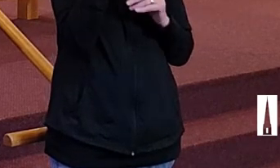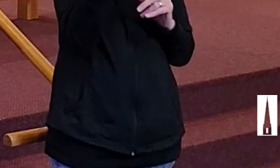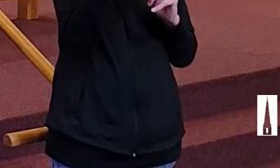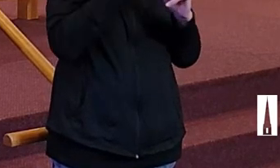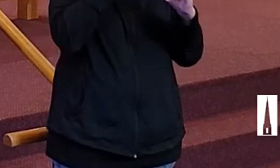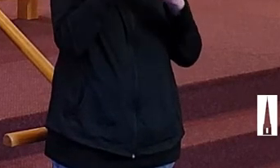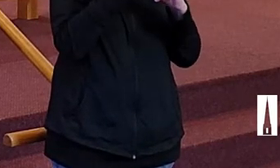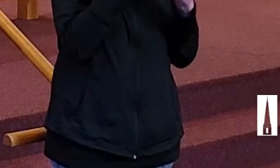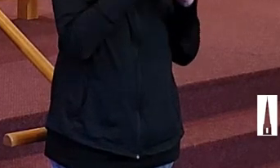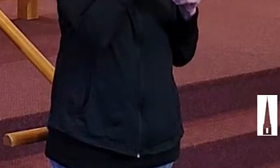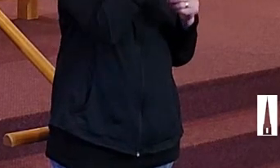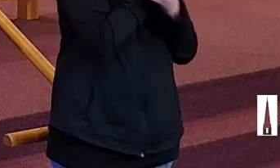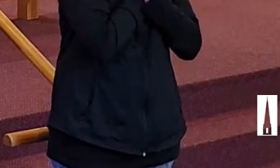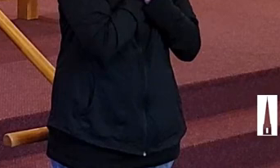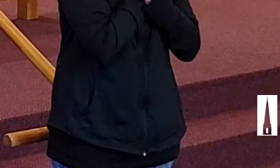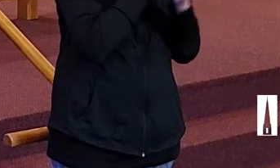Amen.